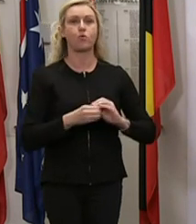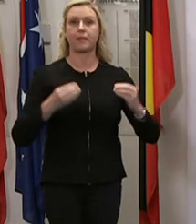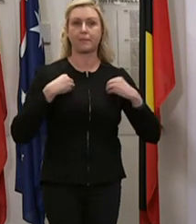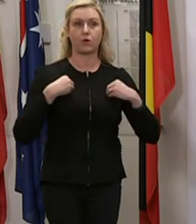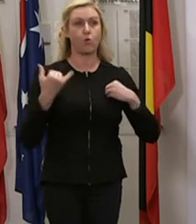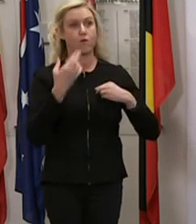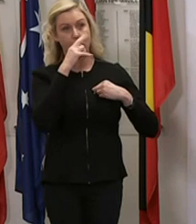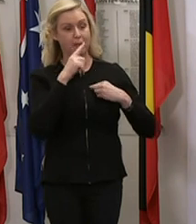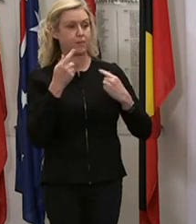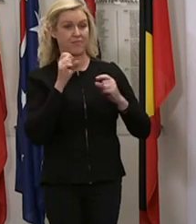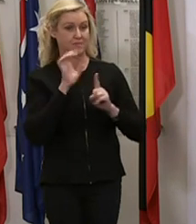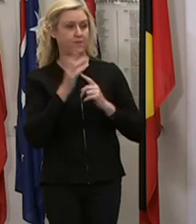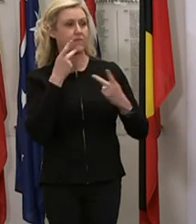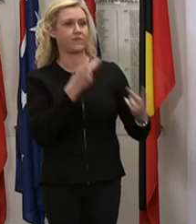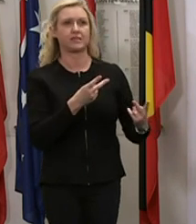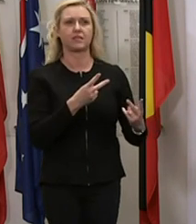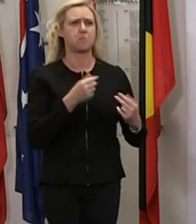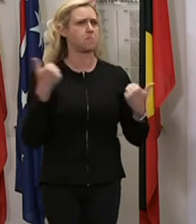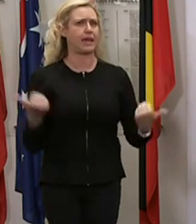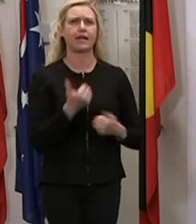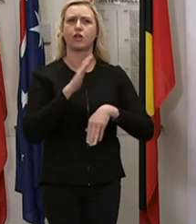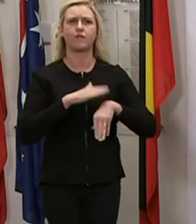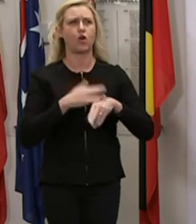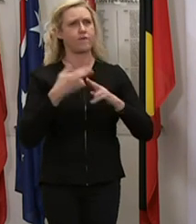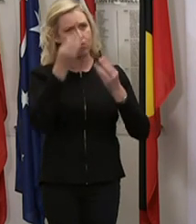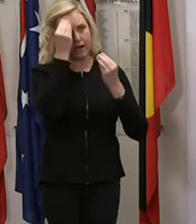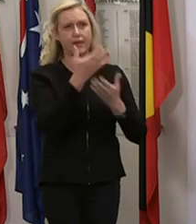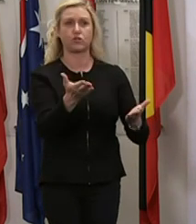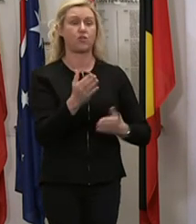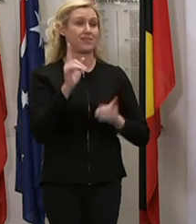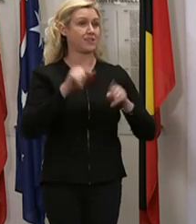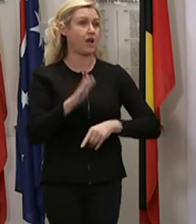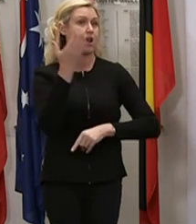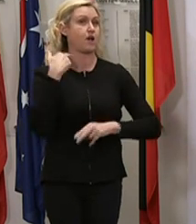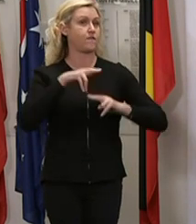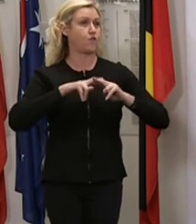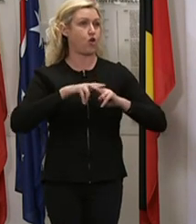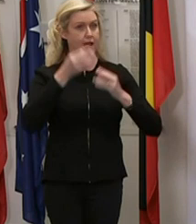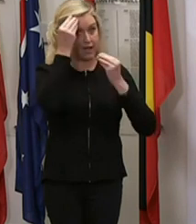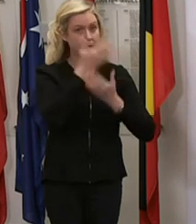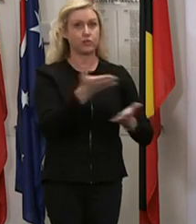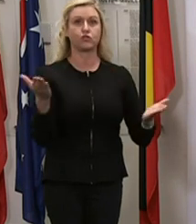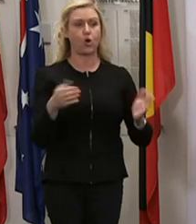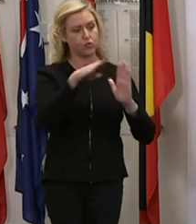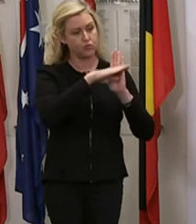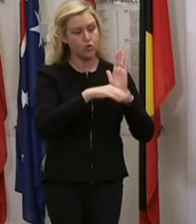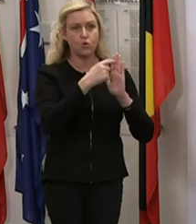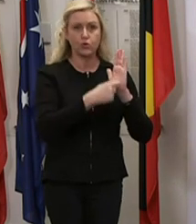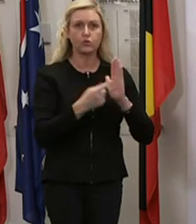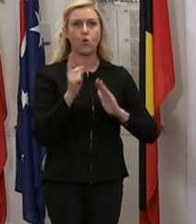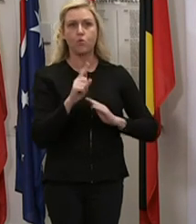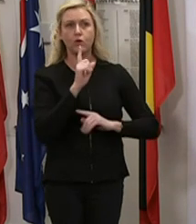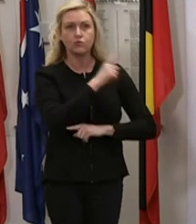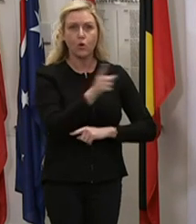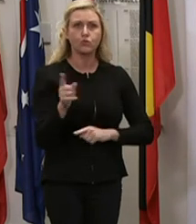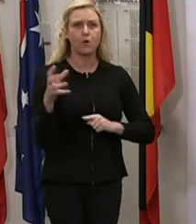to adjust, and there is no excuses from Friday. Everybody knows very clearly what the government's message is, what the advice is, what the health advice